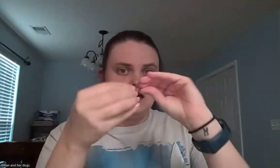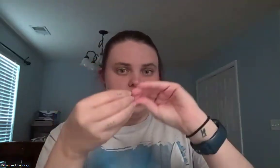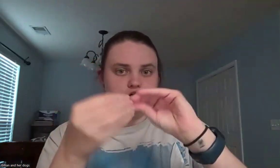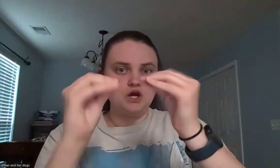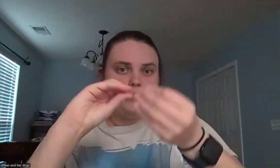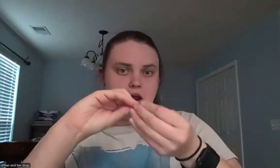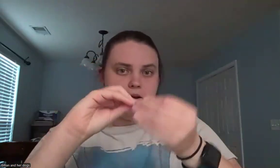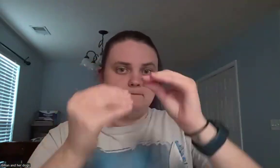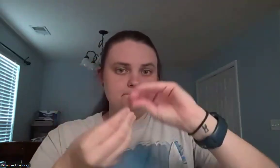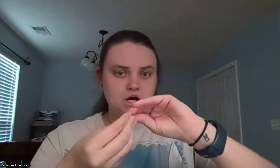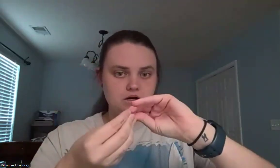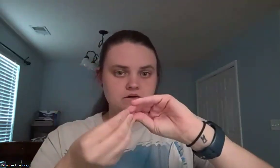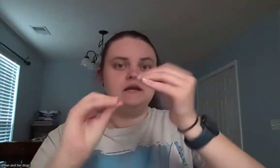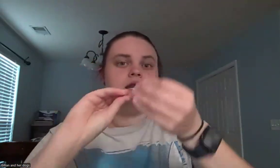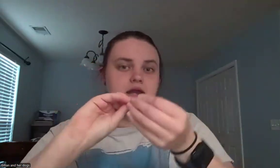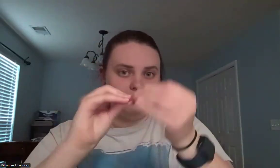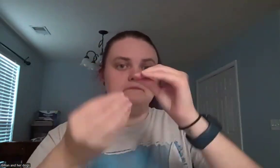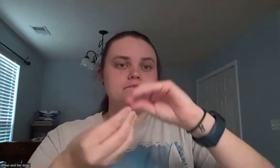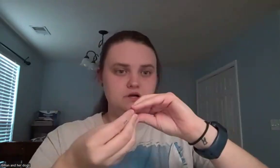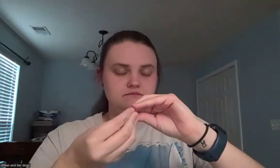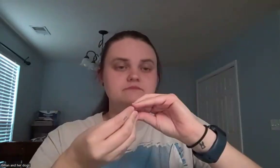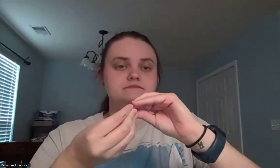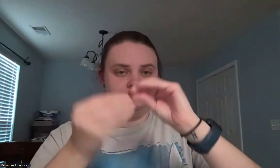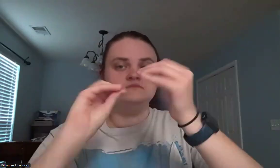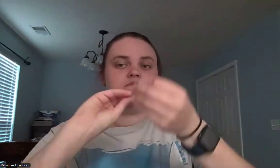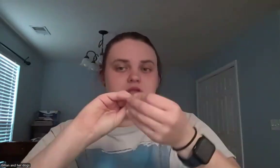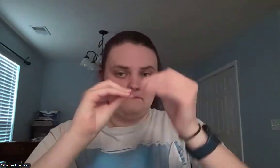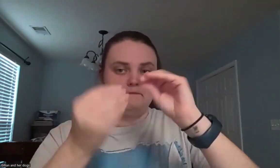And you're going to go number, number, number.